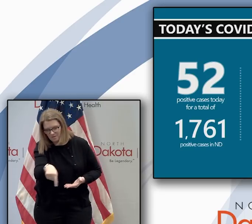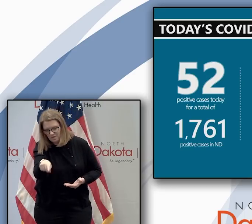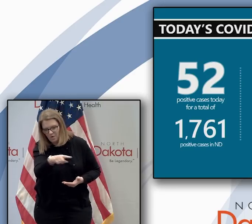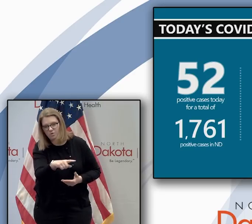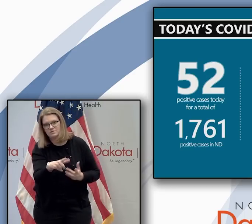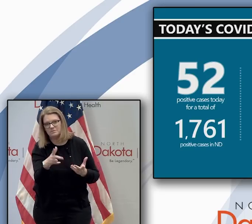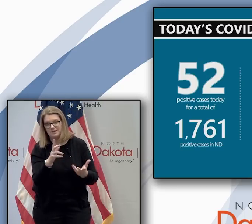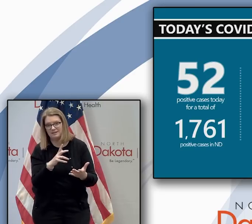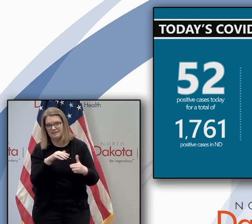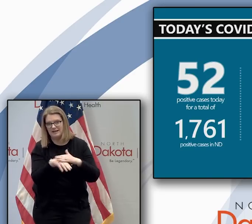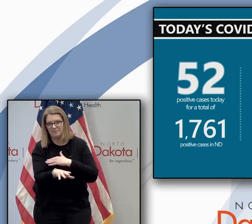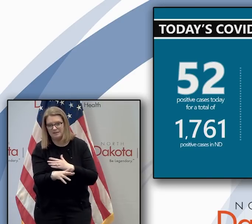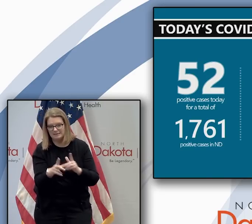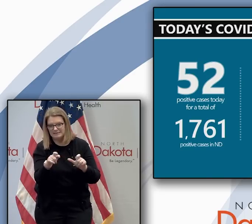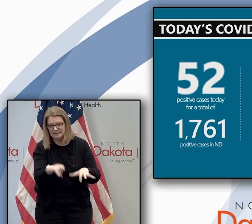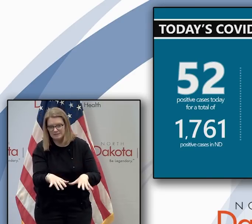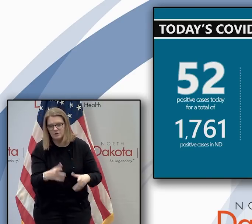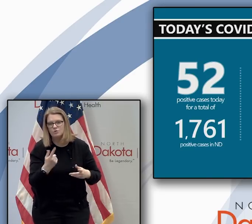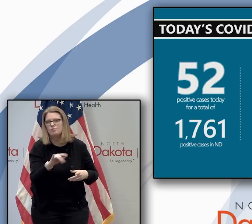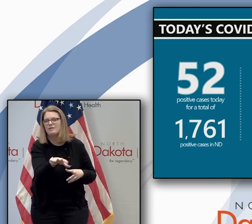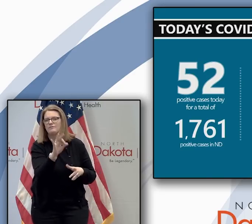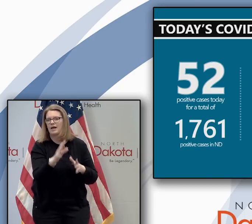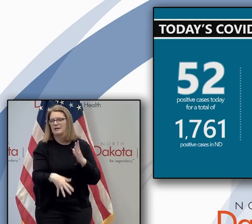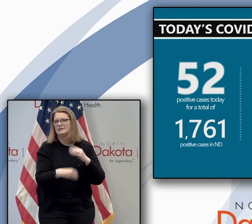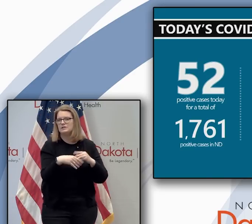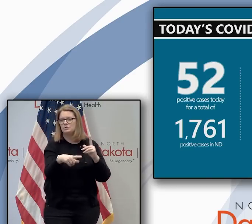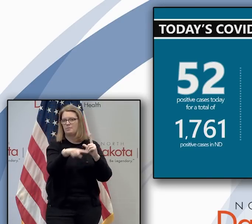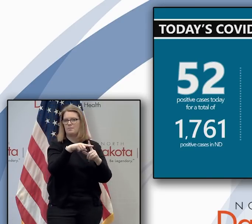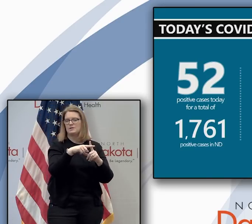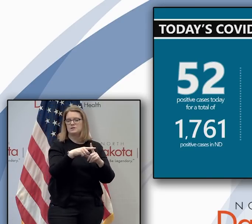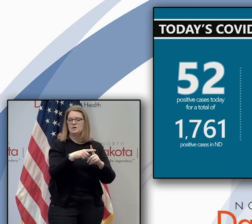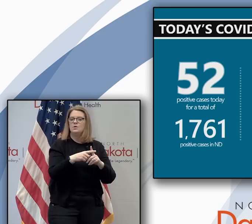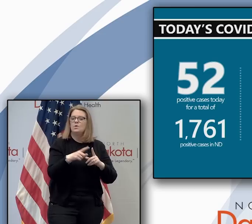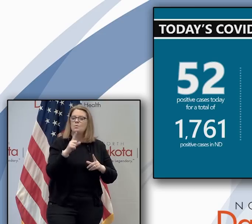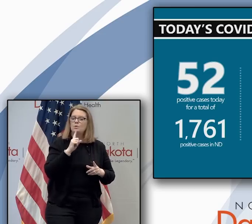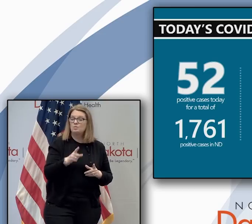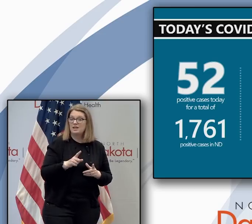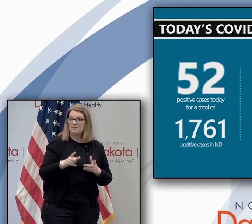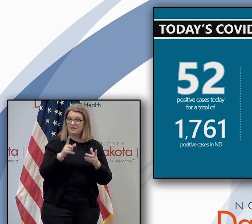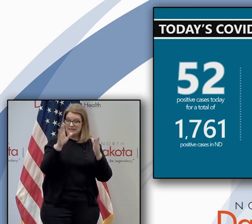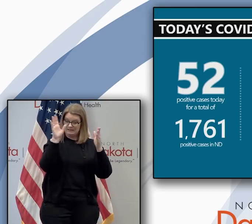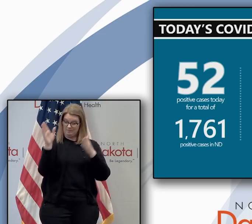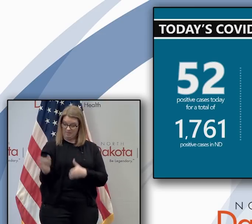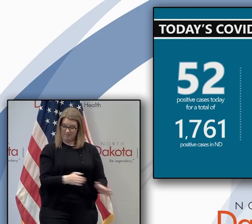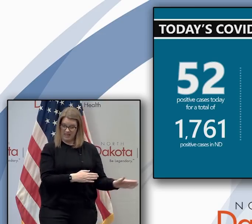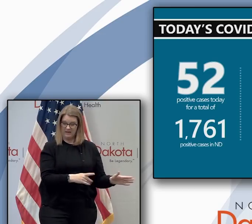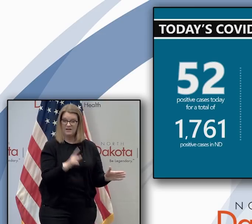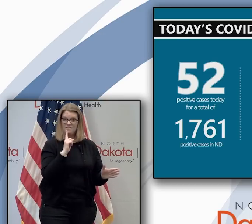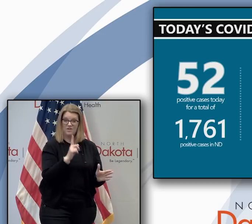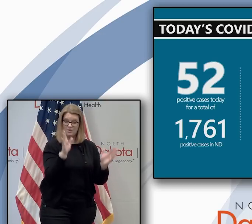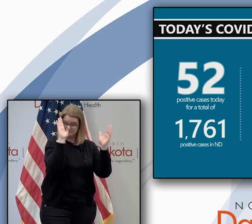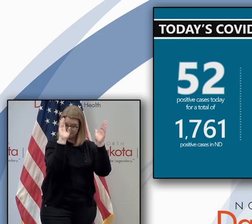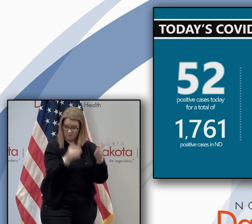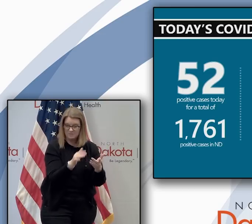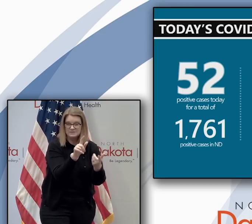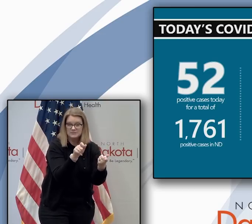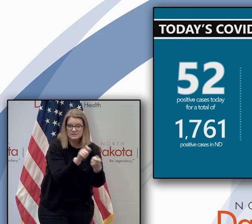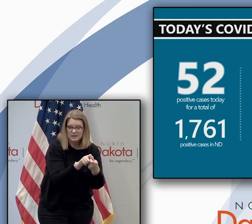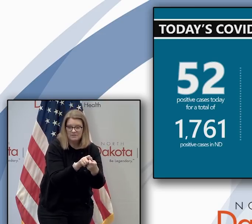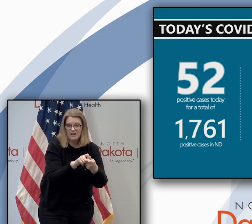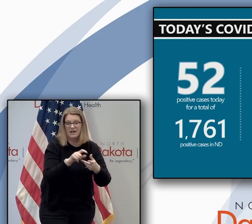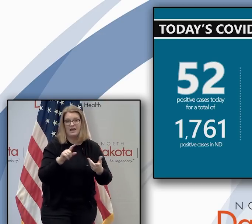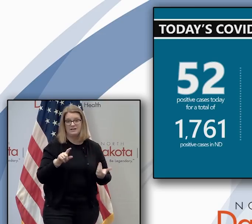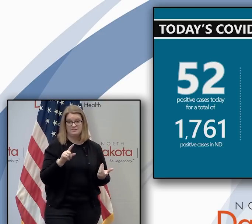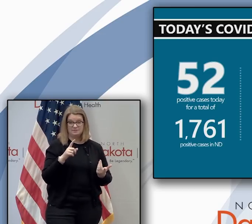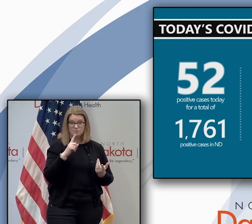to locate additional positives. So when we've got a focused, targeted testing plan, and we're still only coming up with